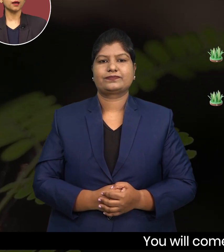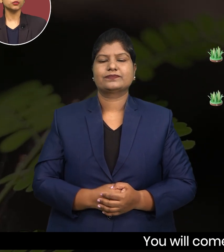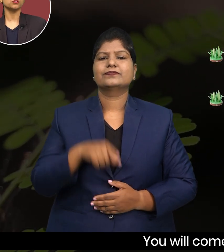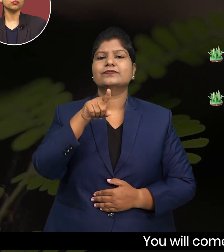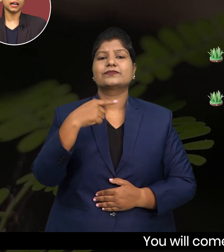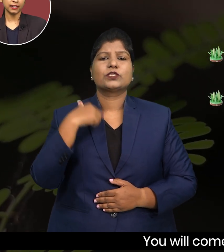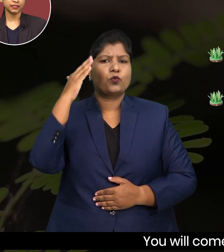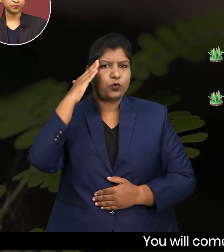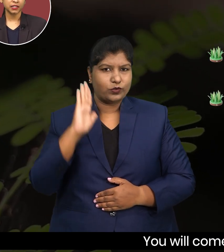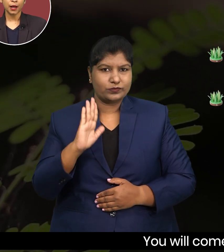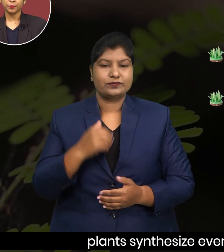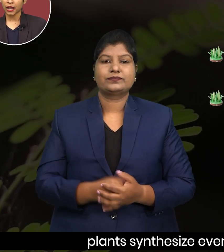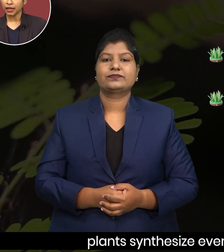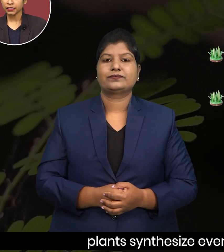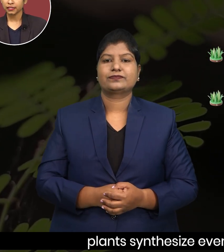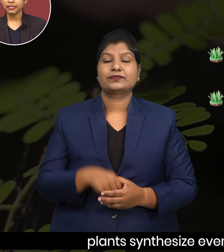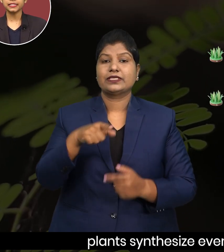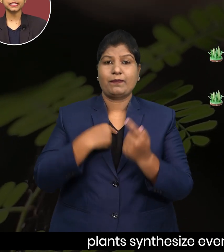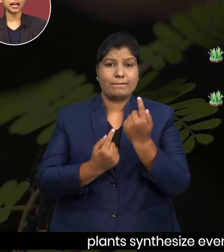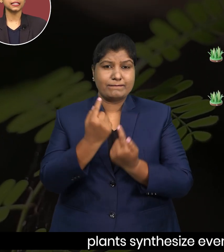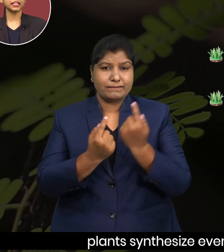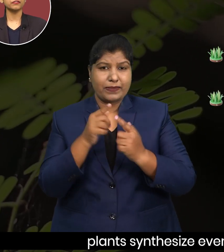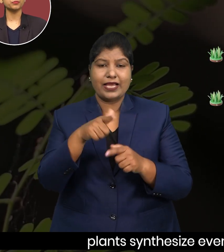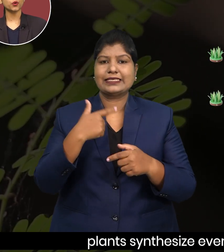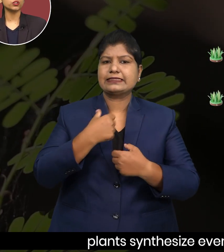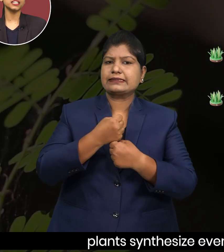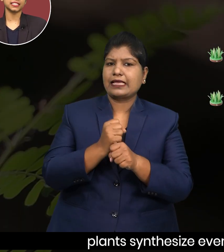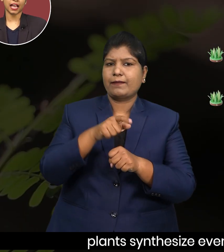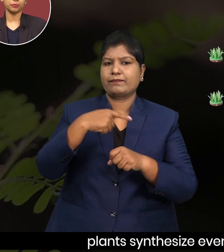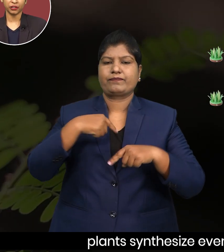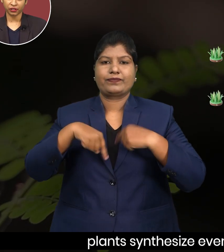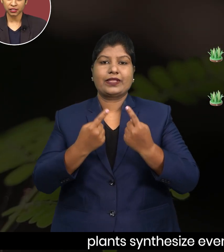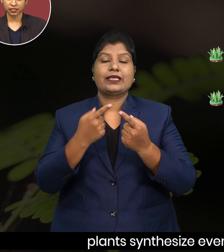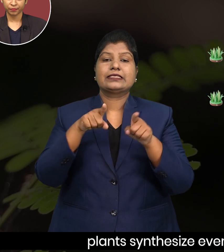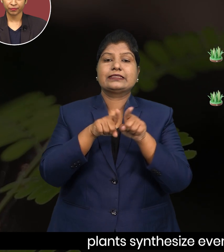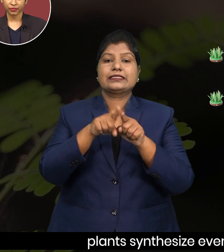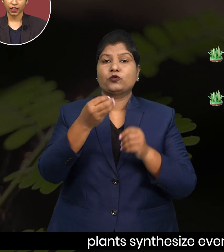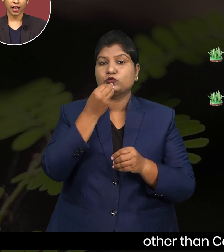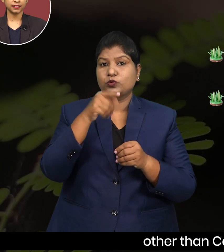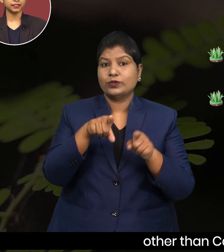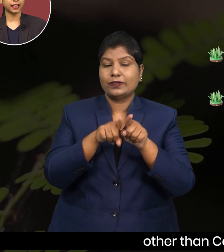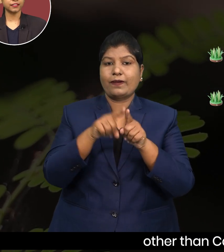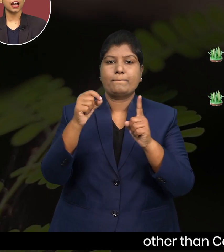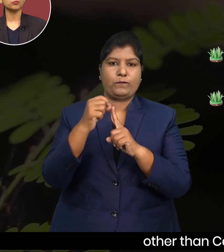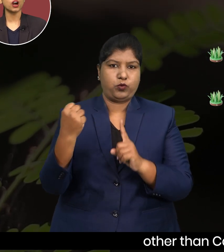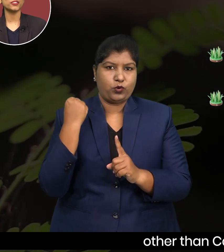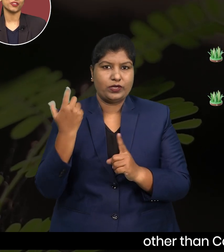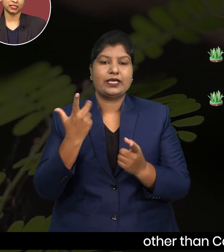You will come to know that plants synthesize even proteins and minerals other